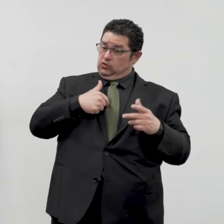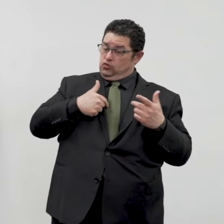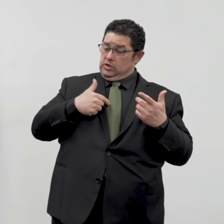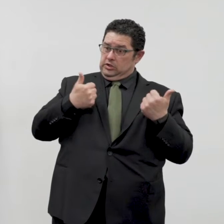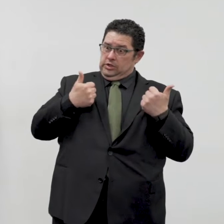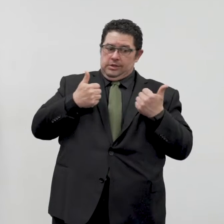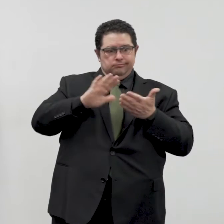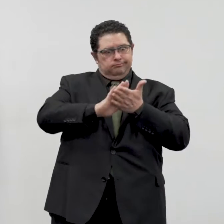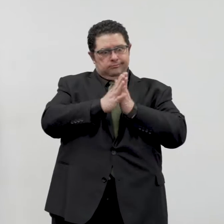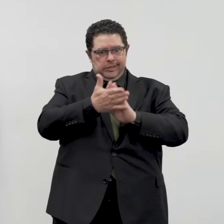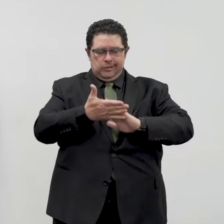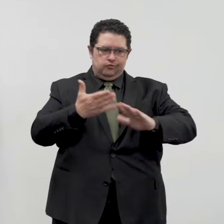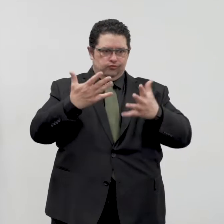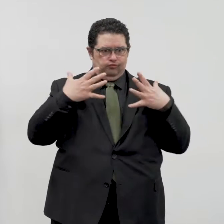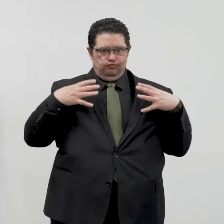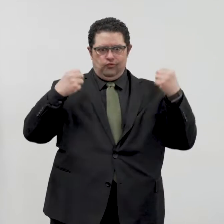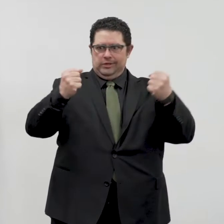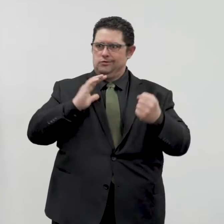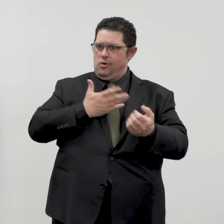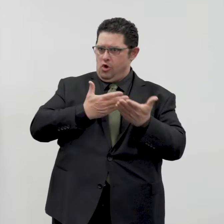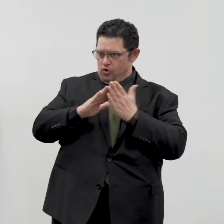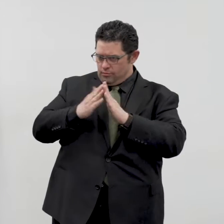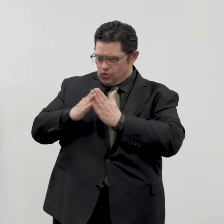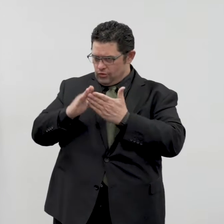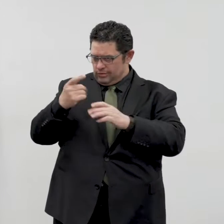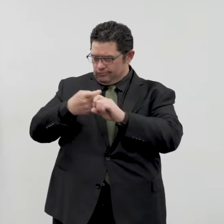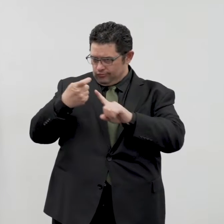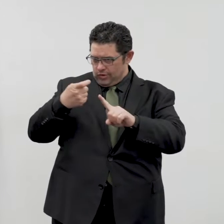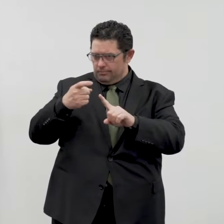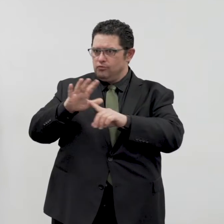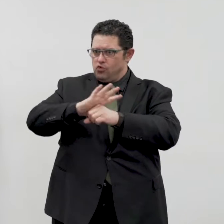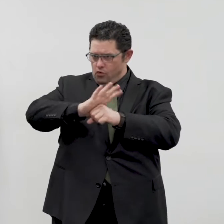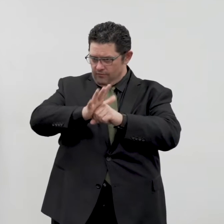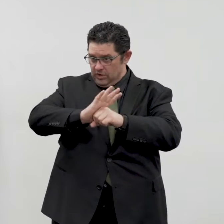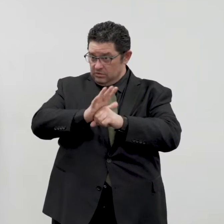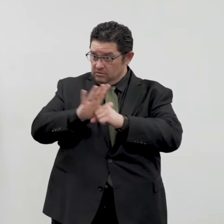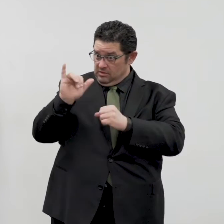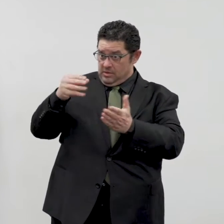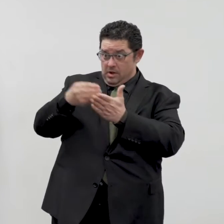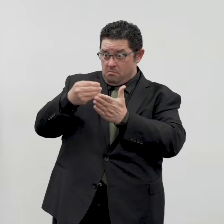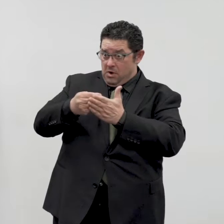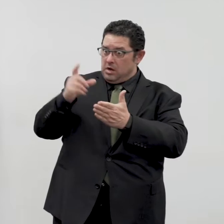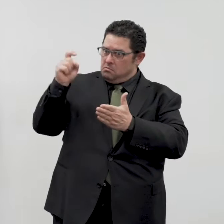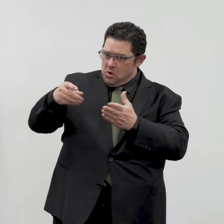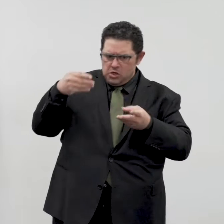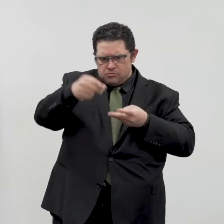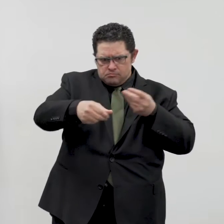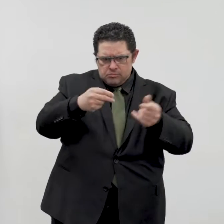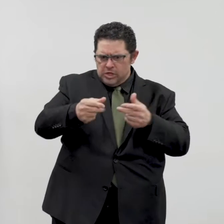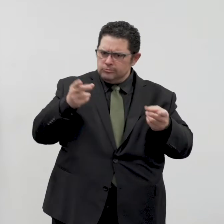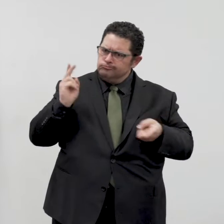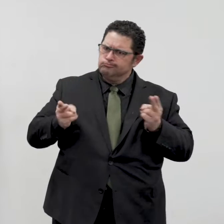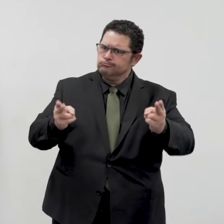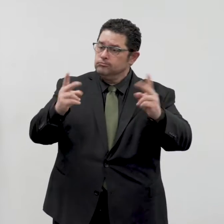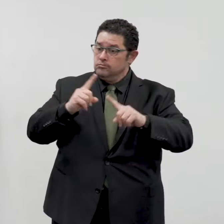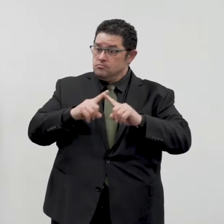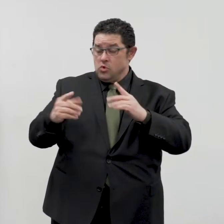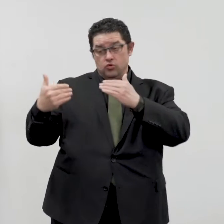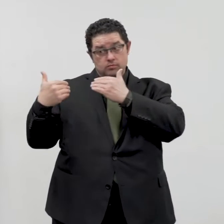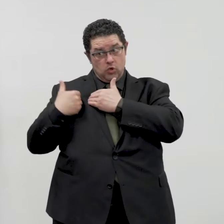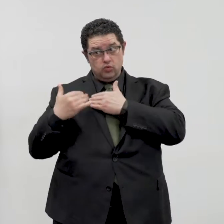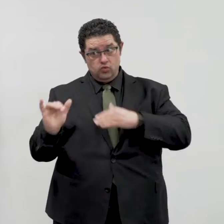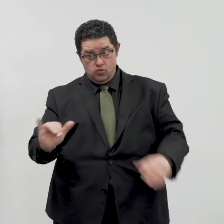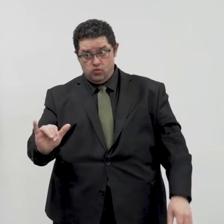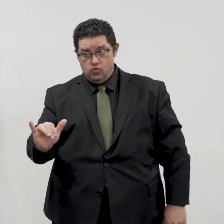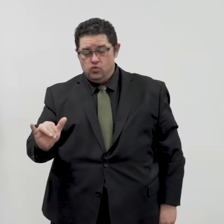this epidemic. We have to spend this money with urgency, but also responsibility. And I